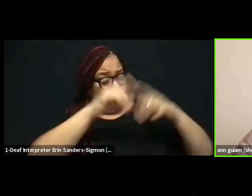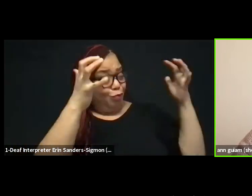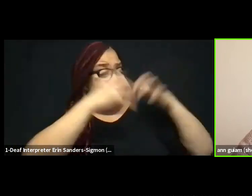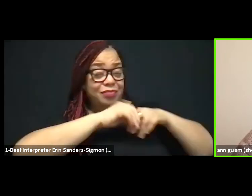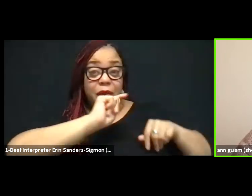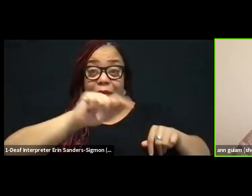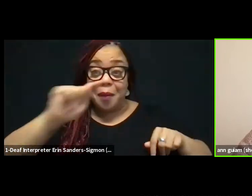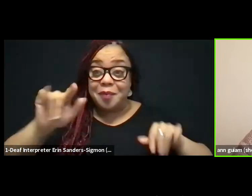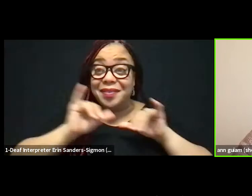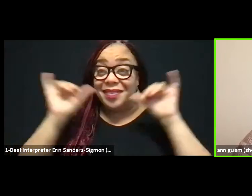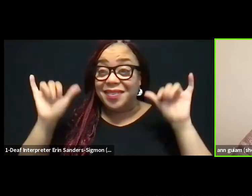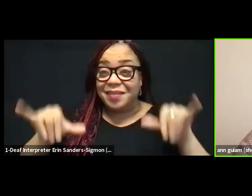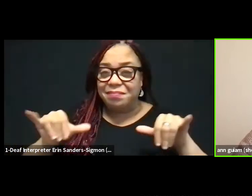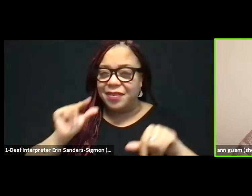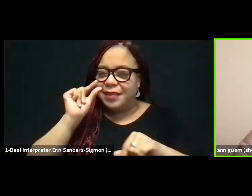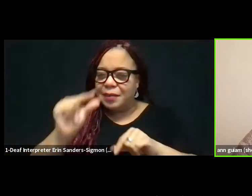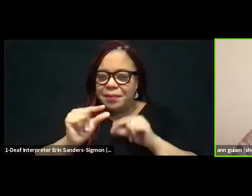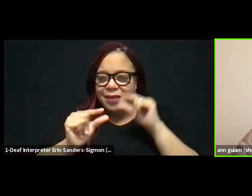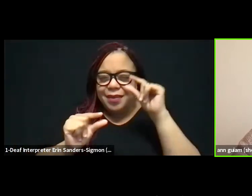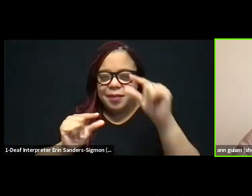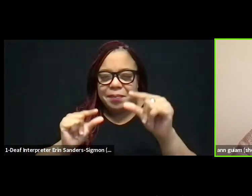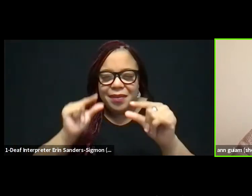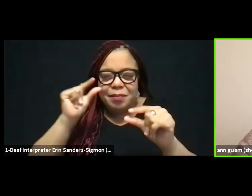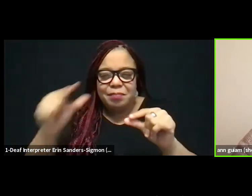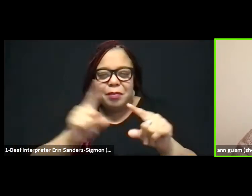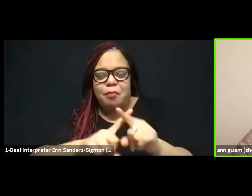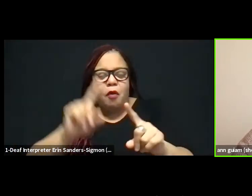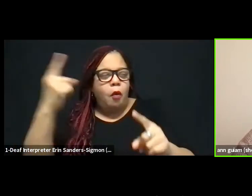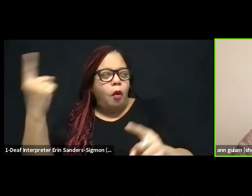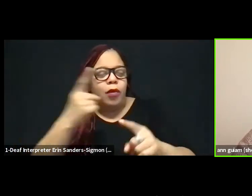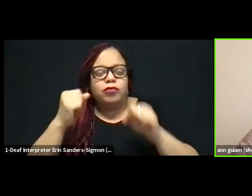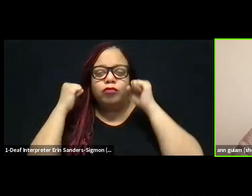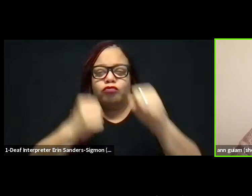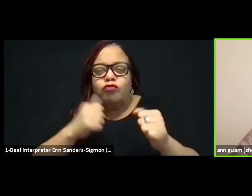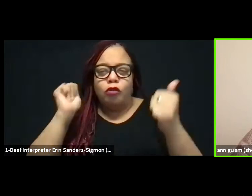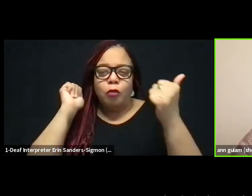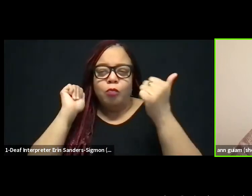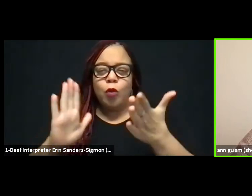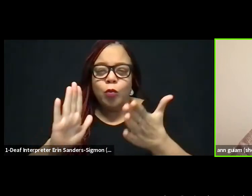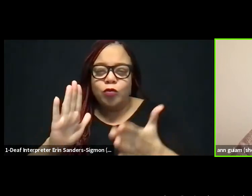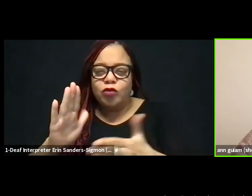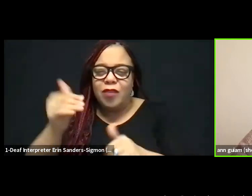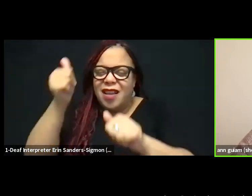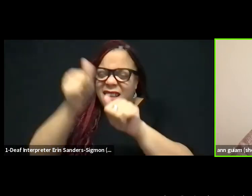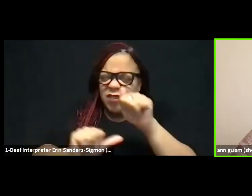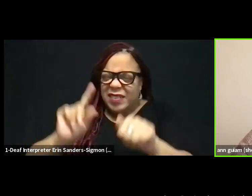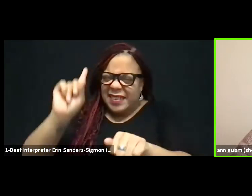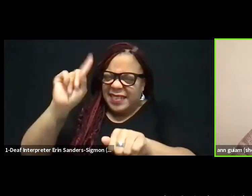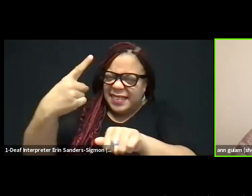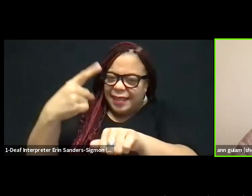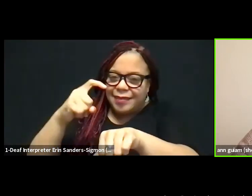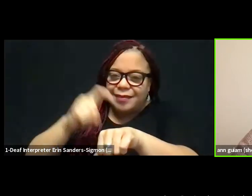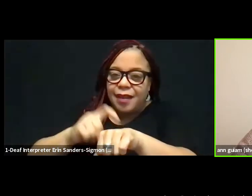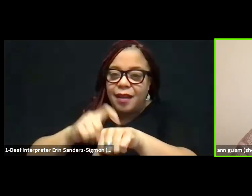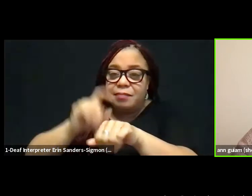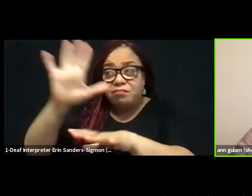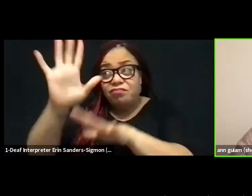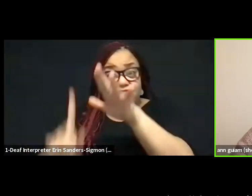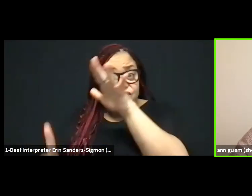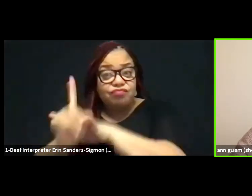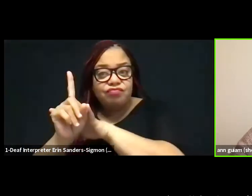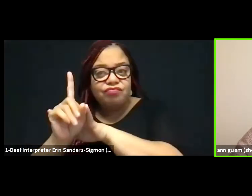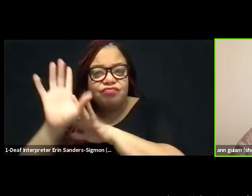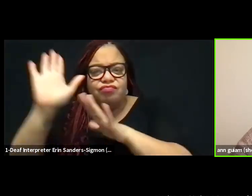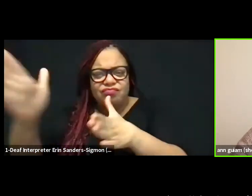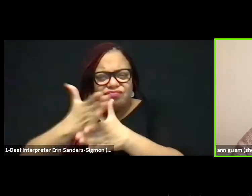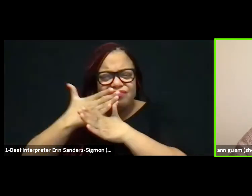by showing up, sharing their stories, and being advocates for other causes. And